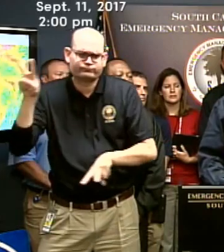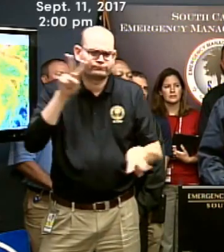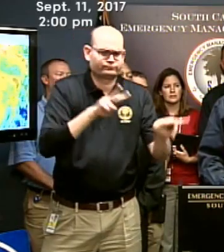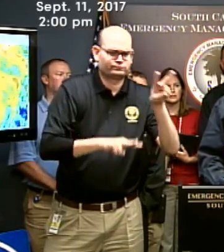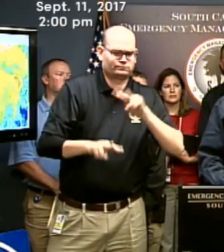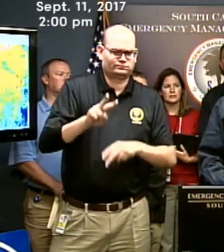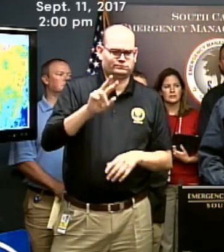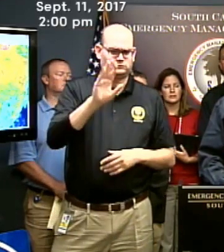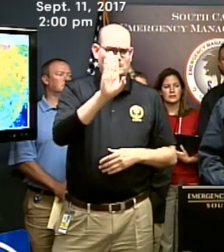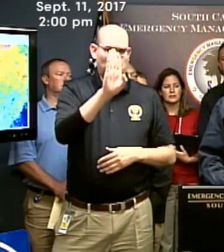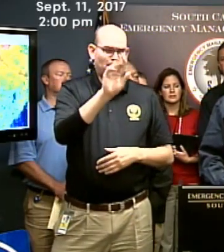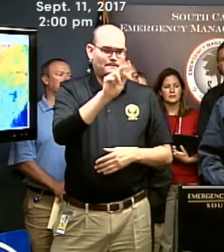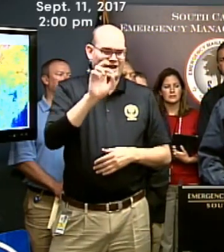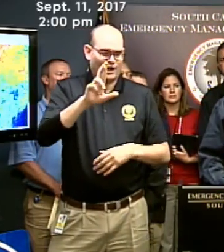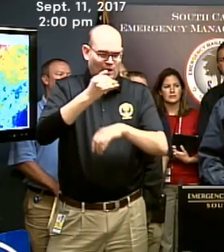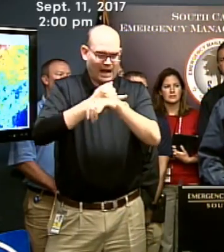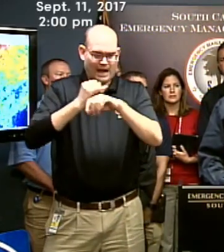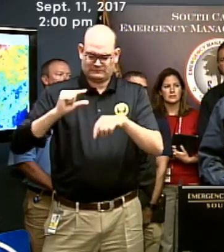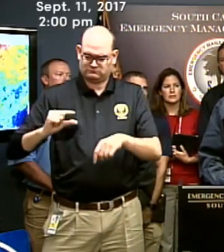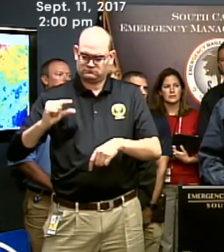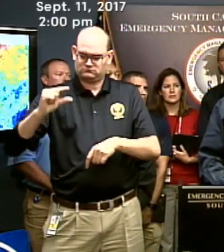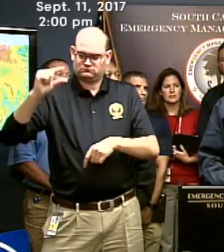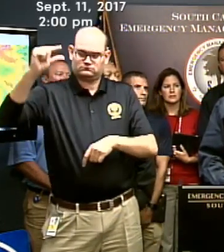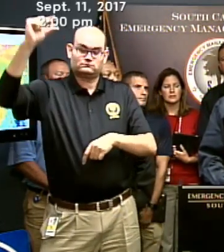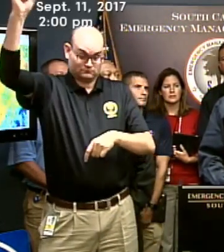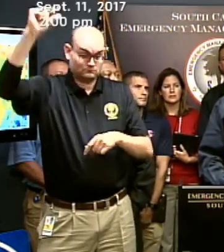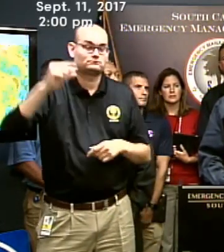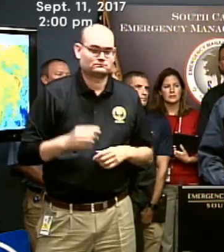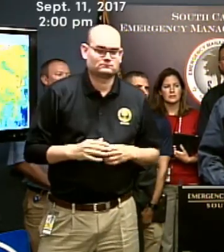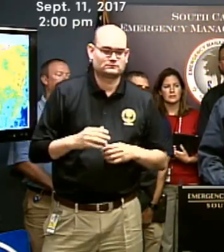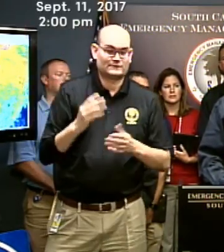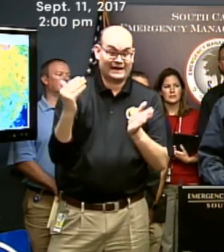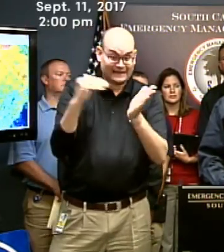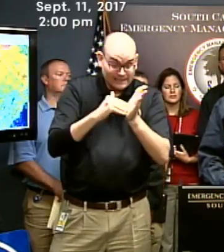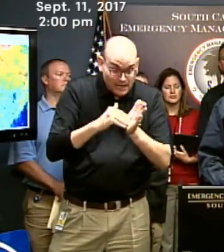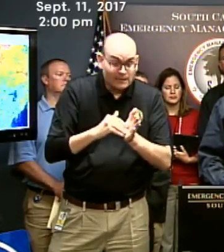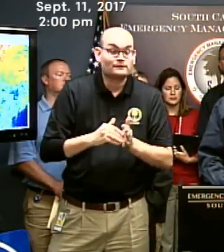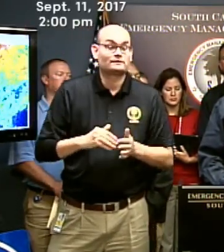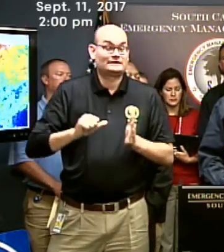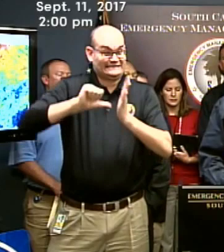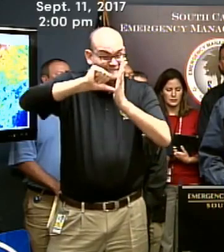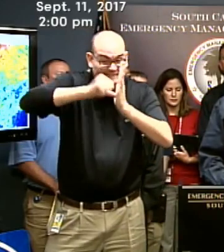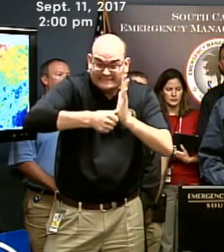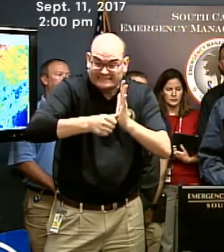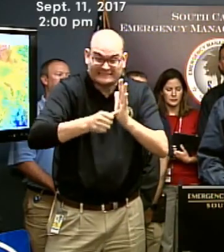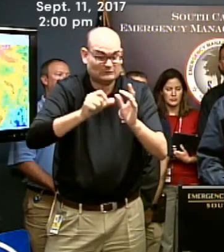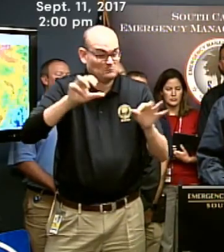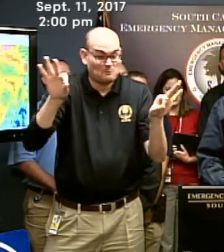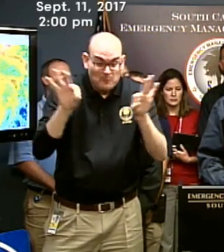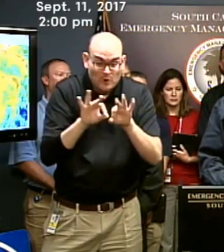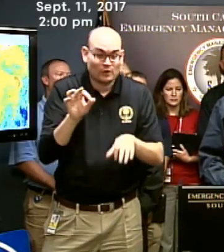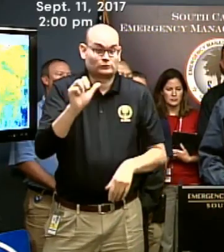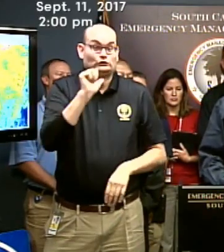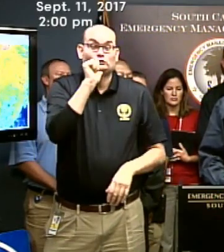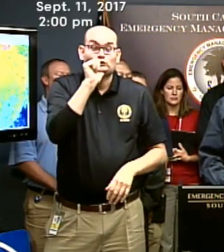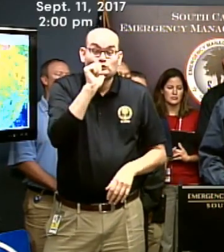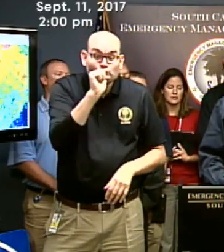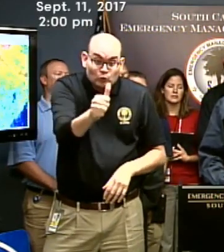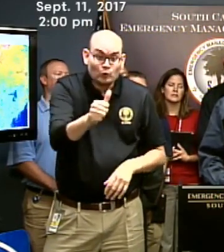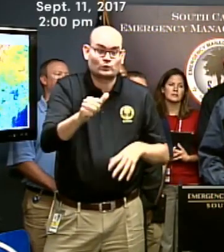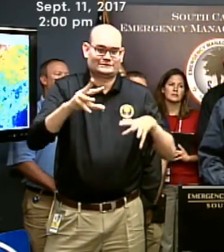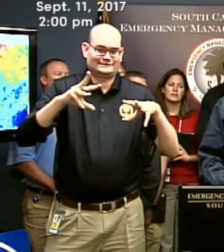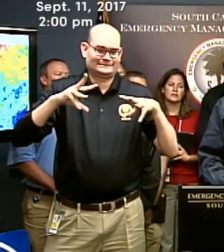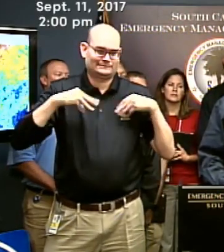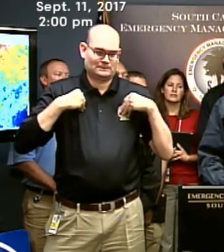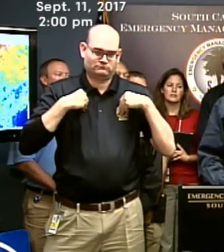me make this clear. We have no tolerance. We have no tolerance for those who would try to take advantage of this situation created